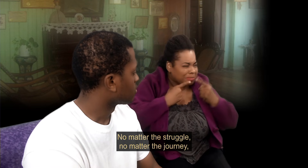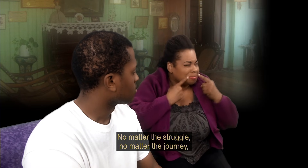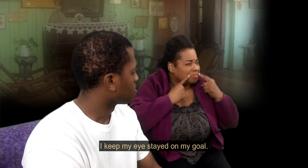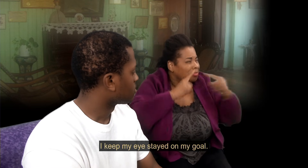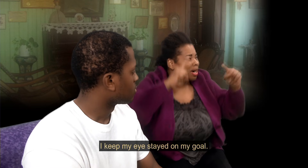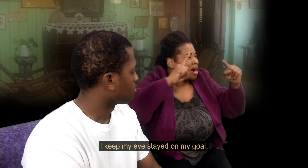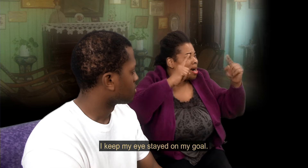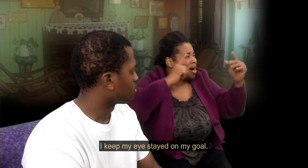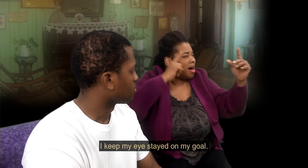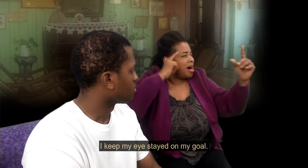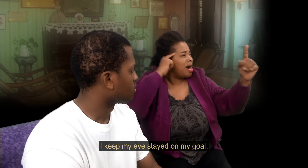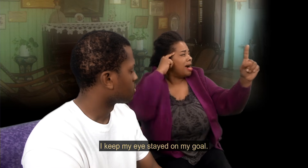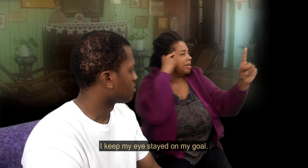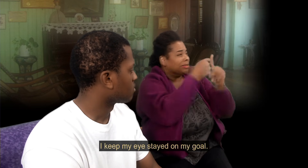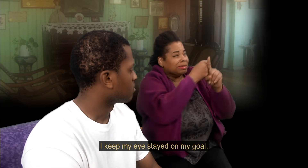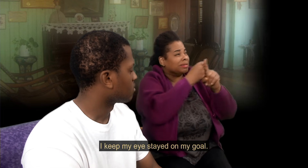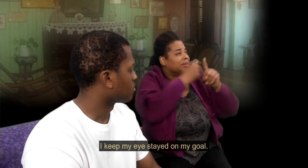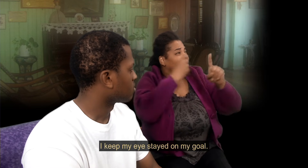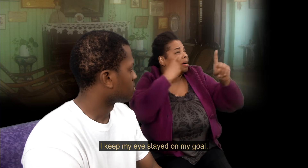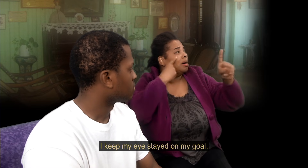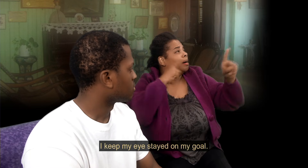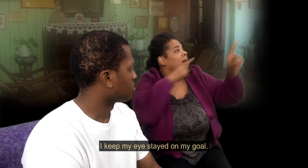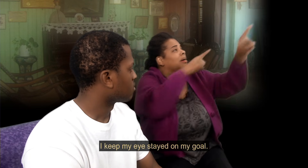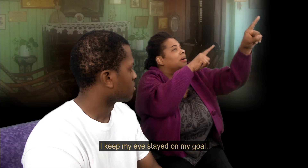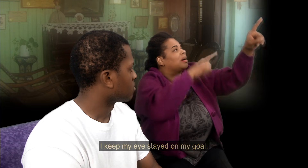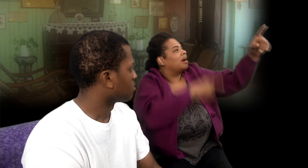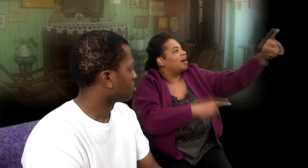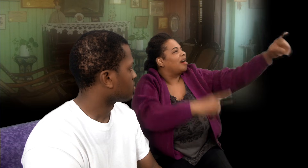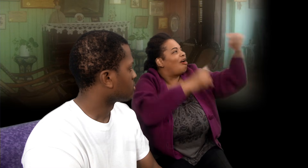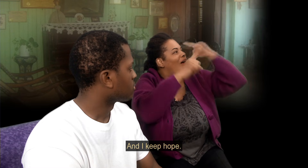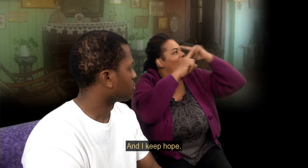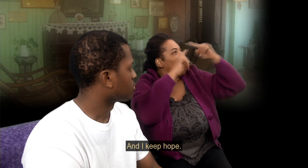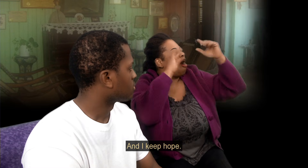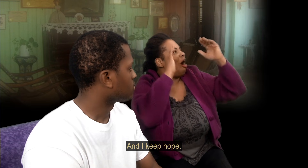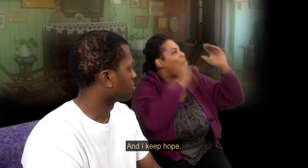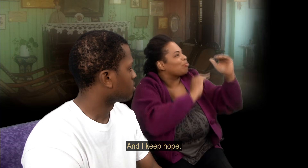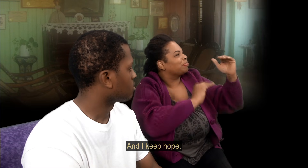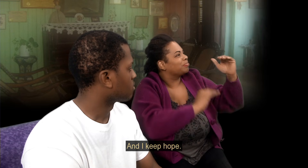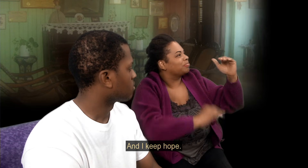I keep my eyes stayed on my goal, and I keep hope.